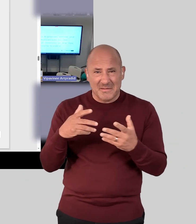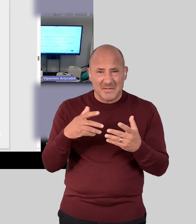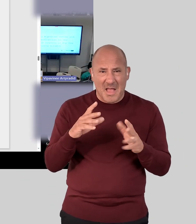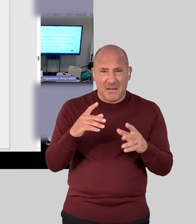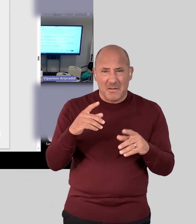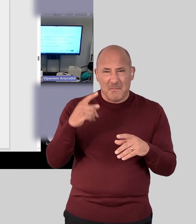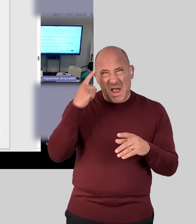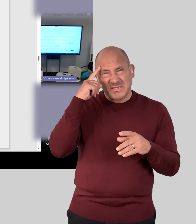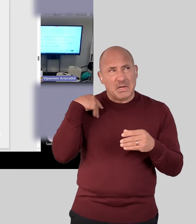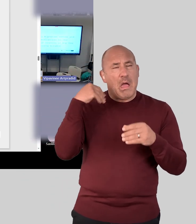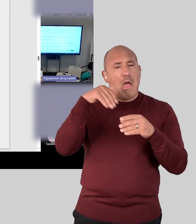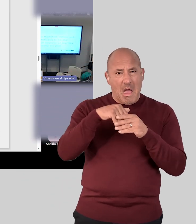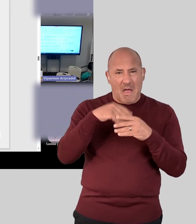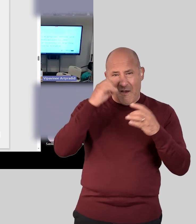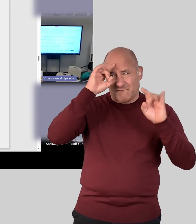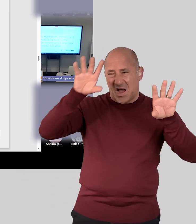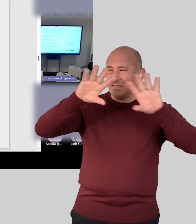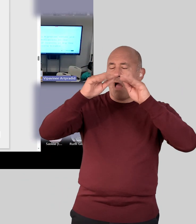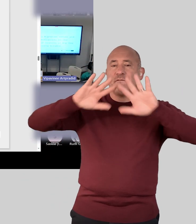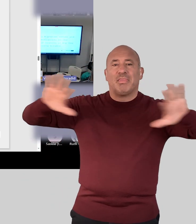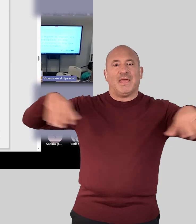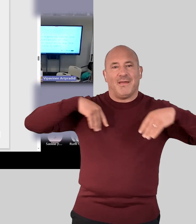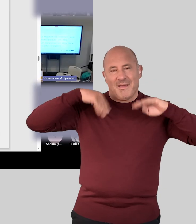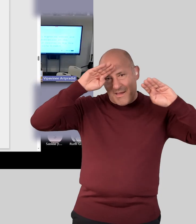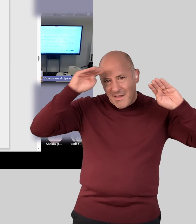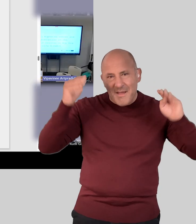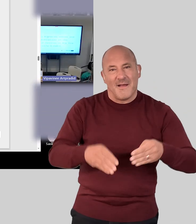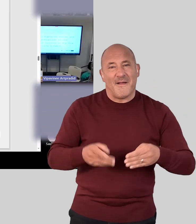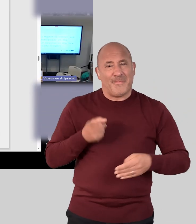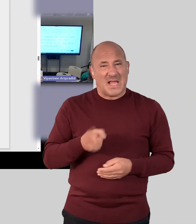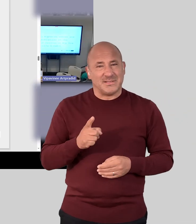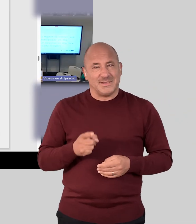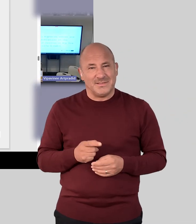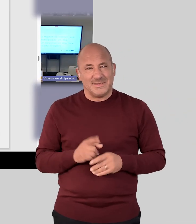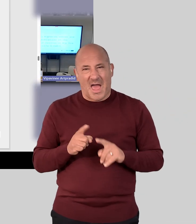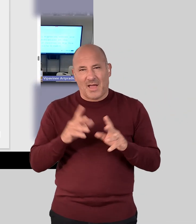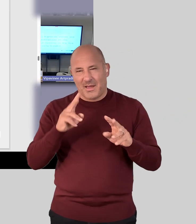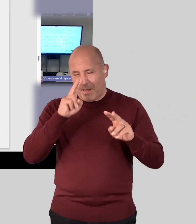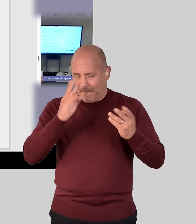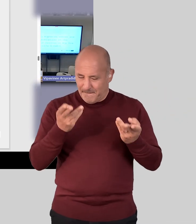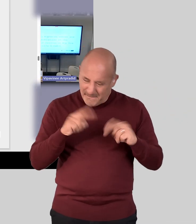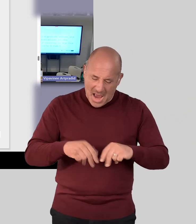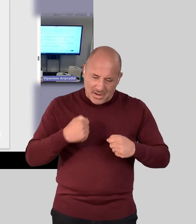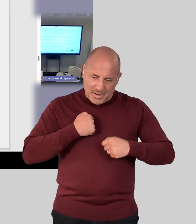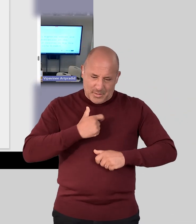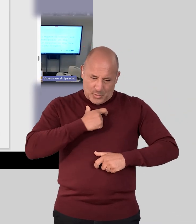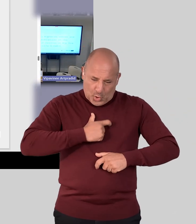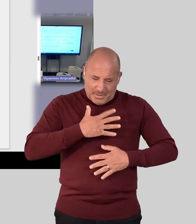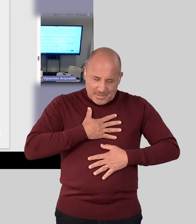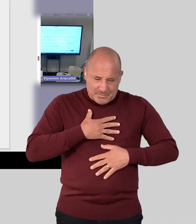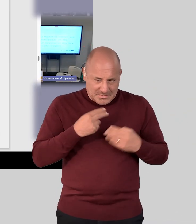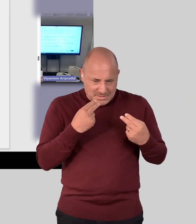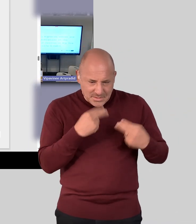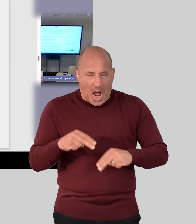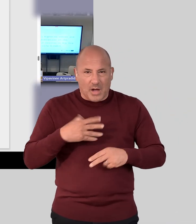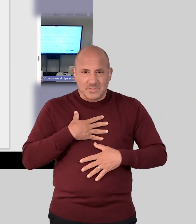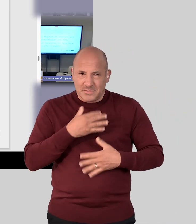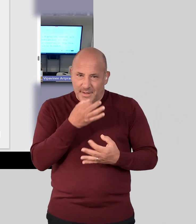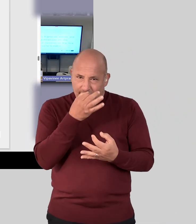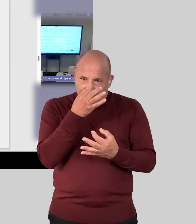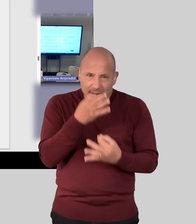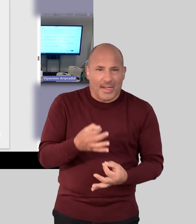you can just be in it. And like mentally it's a great place to forget everything